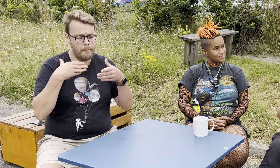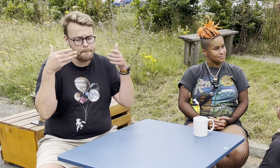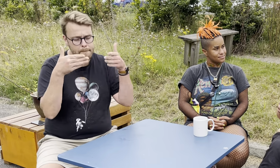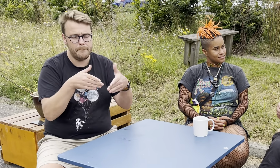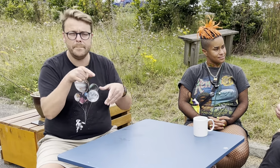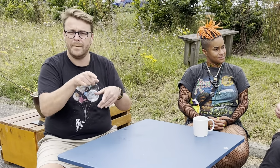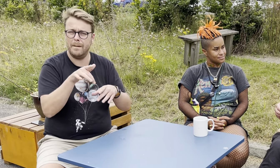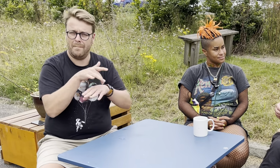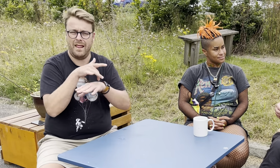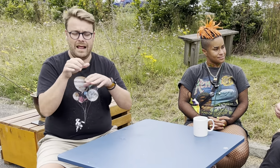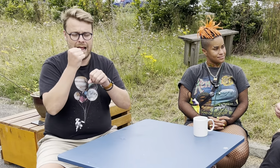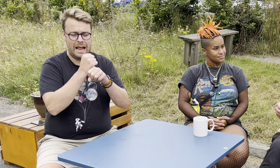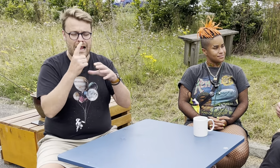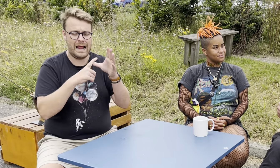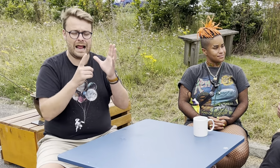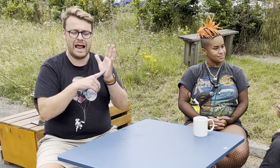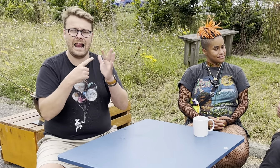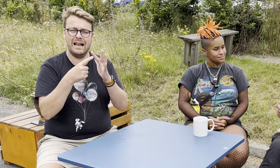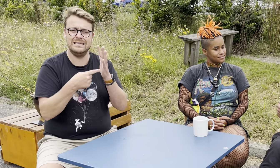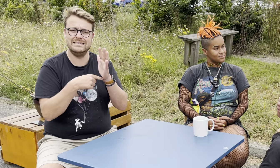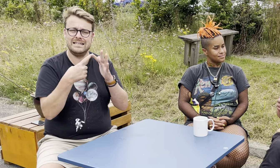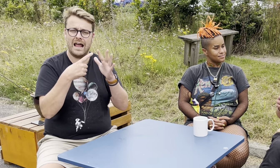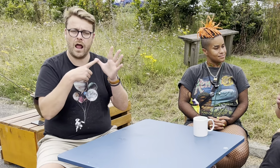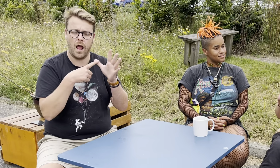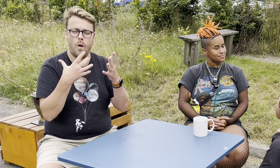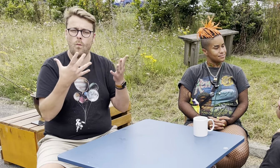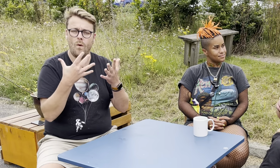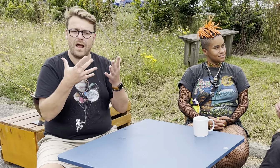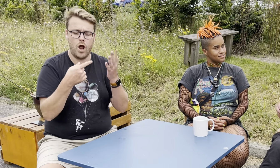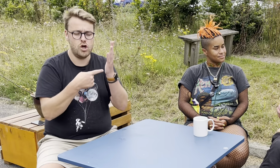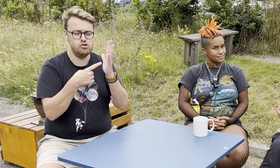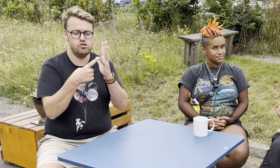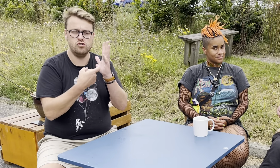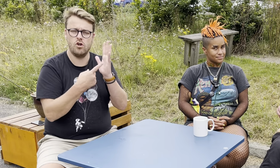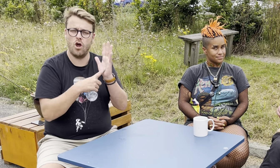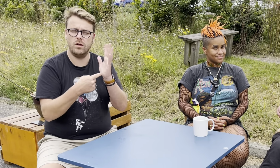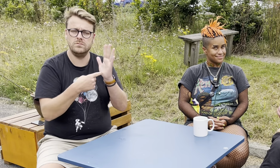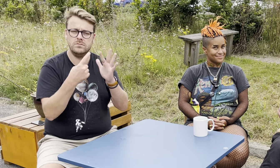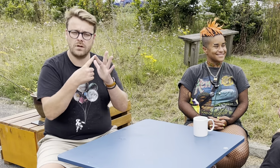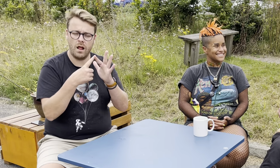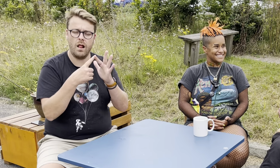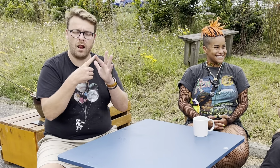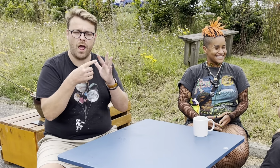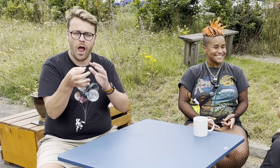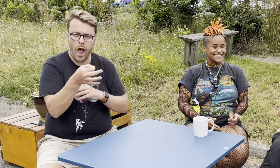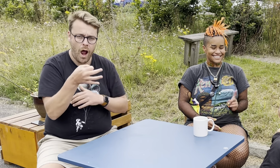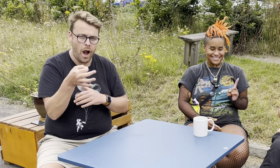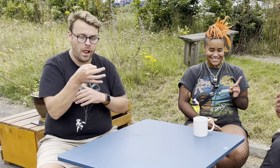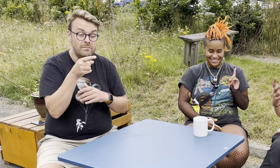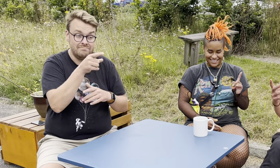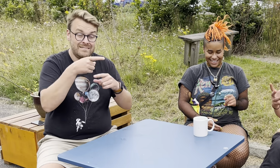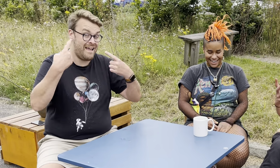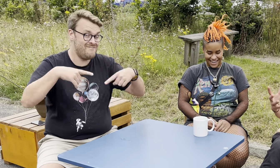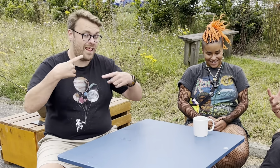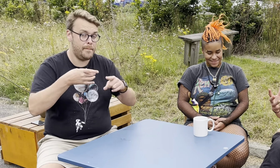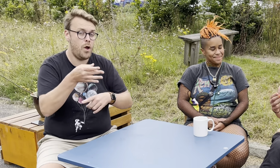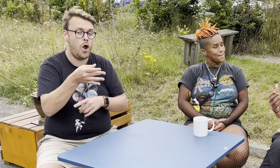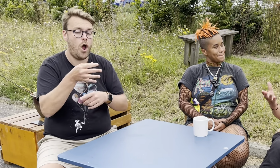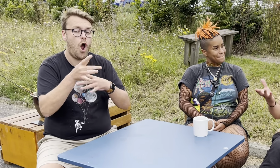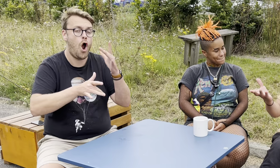on Turtle Island, and that is guidance that's available online, which maybe we can link to. But that same question, if you're